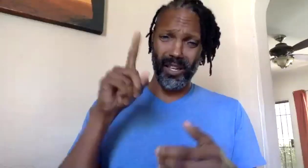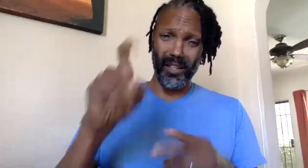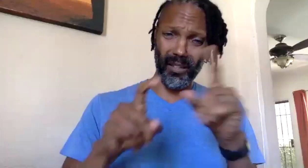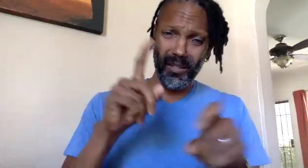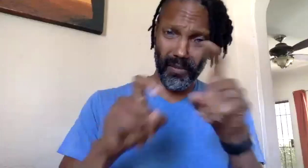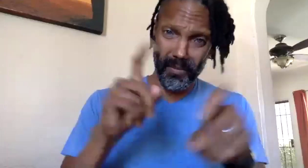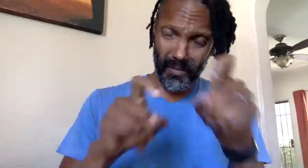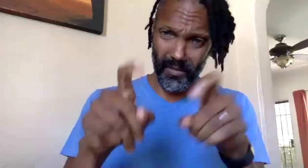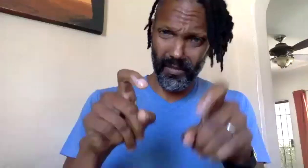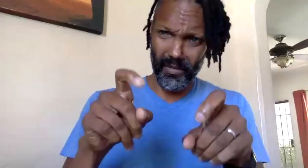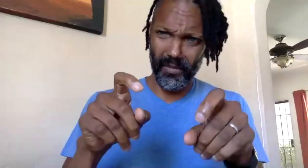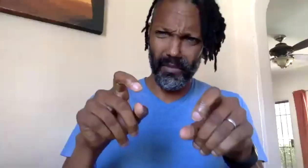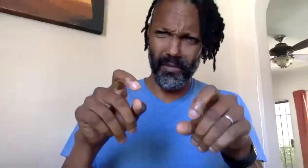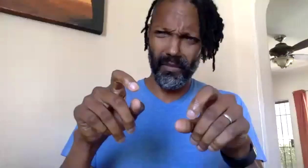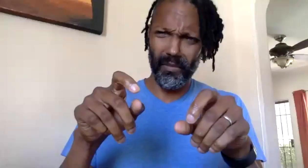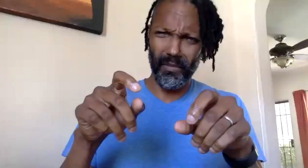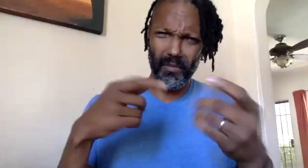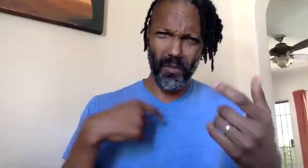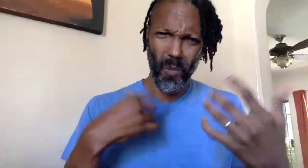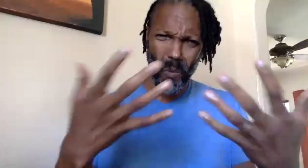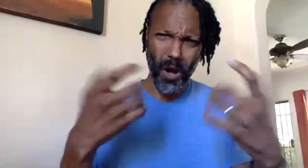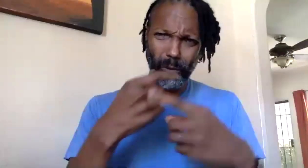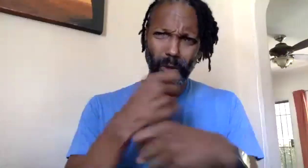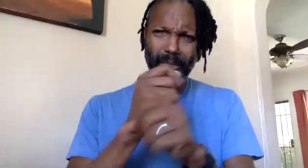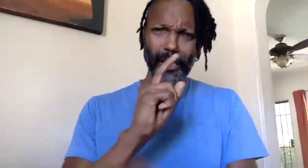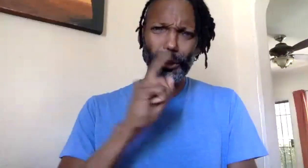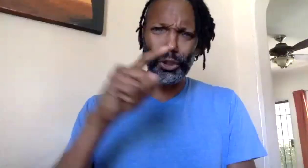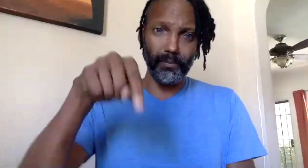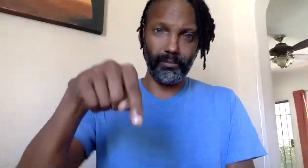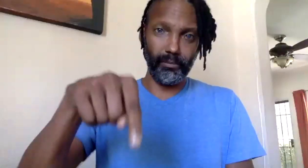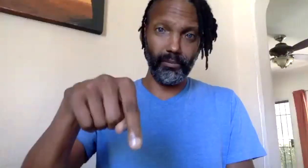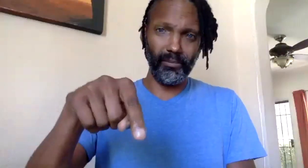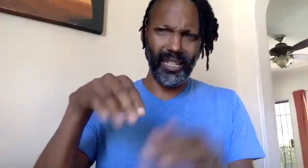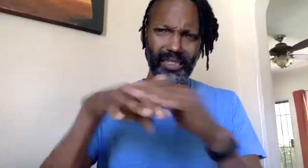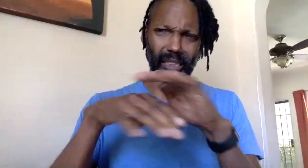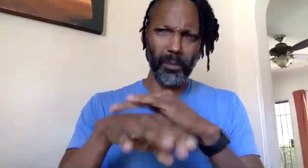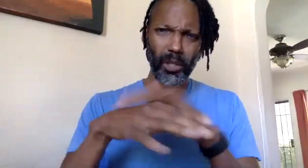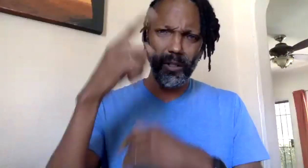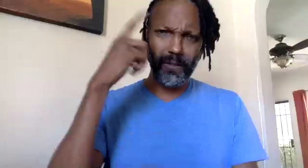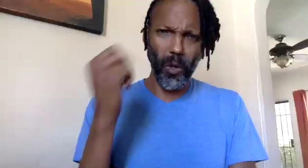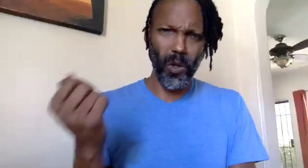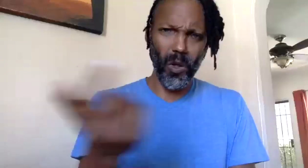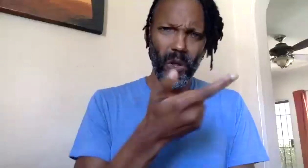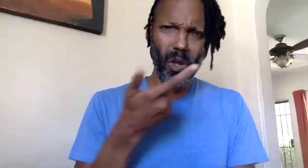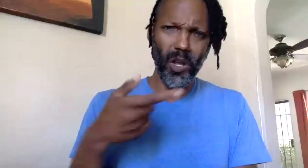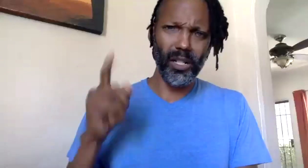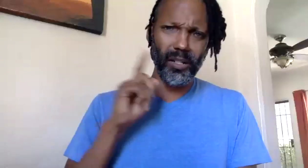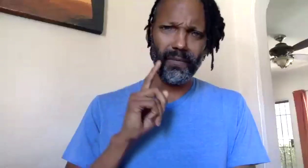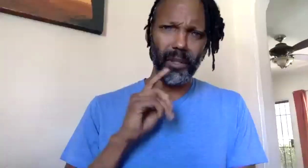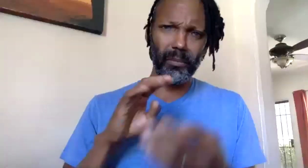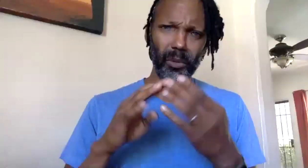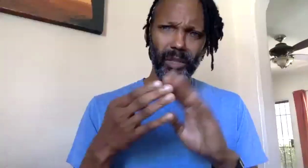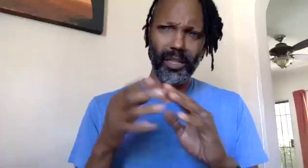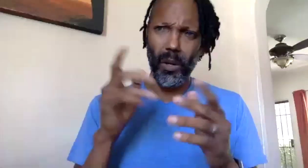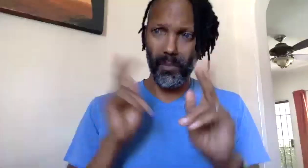First of all, before I go ahead with those questions, I want to make sure that this is accessible for all